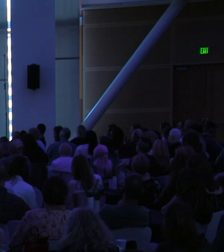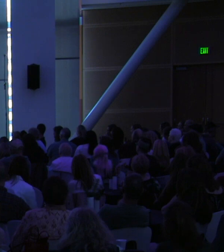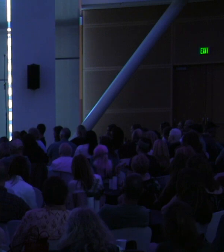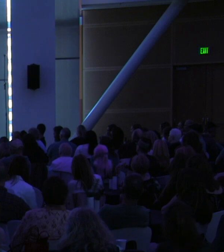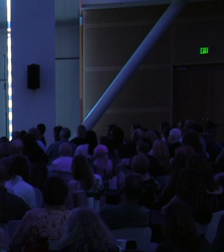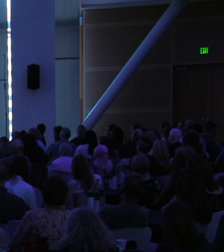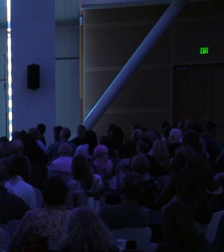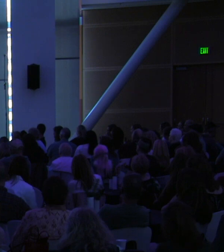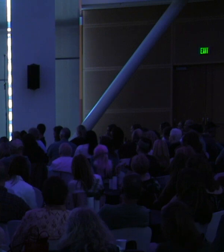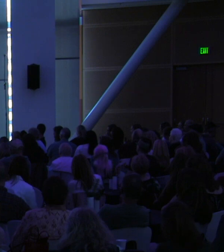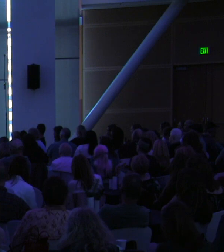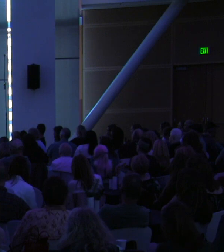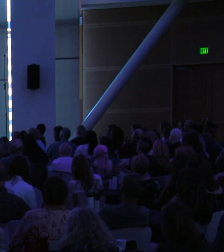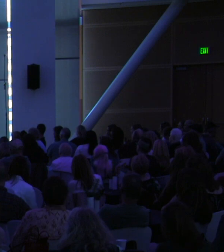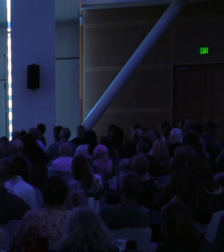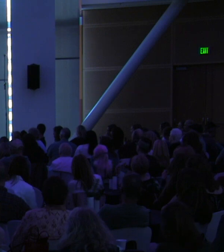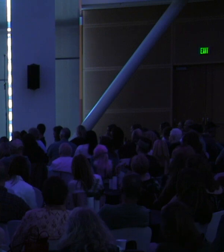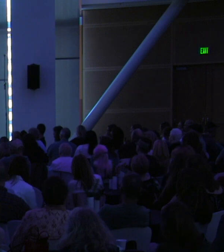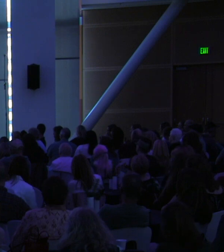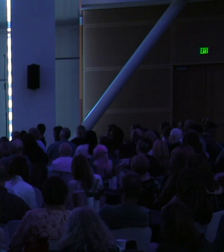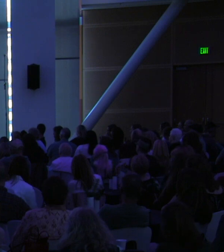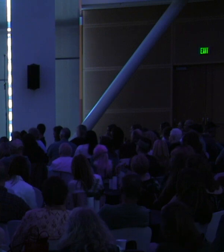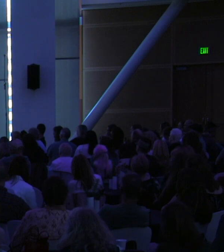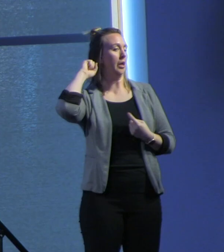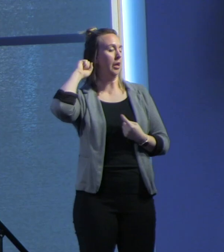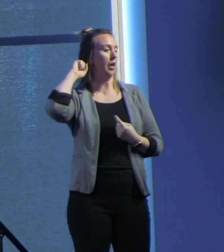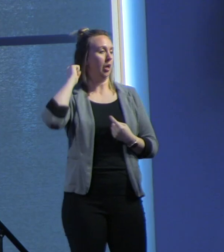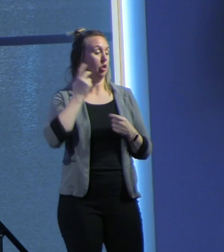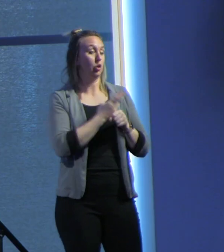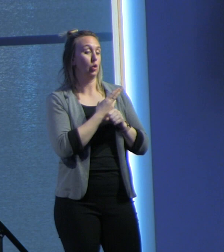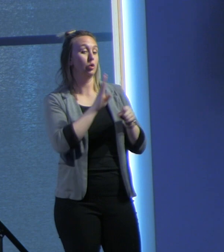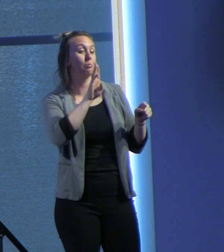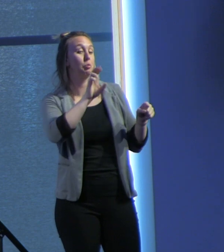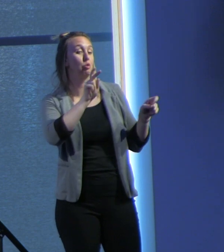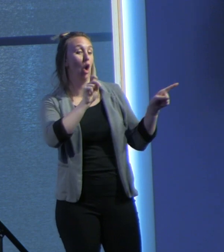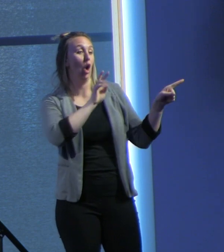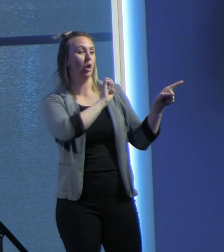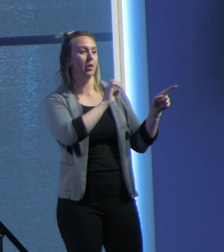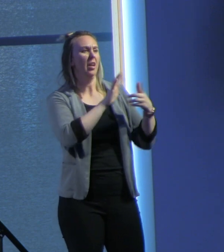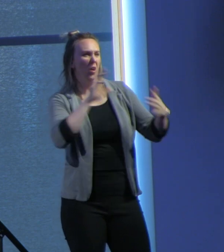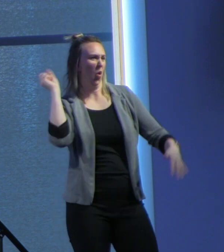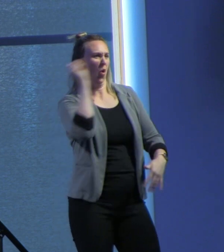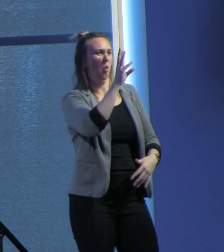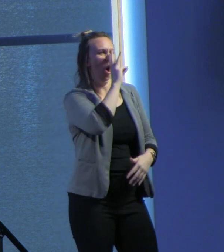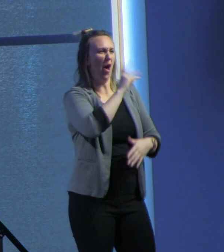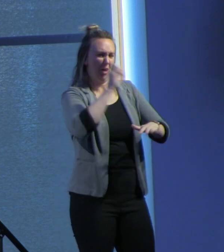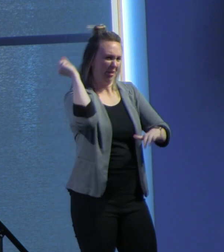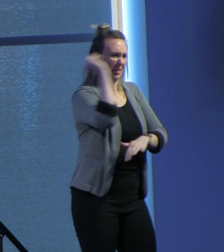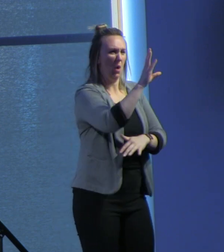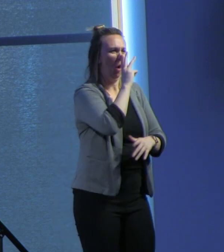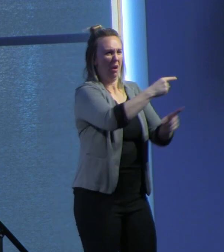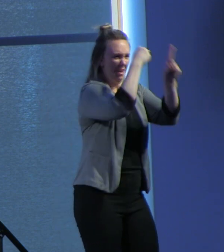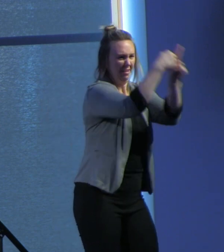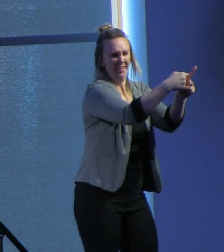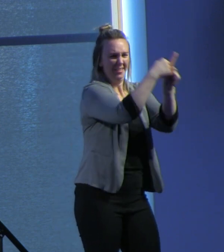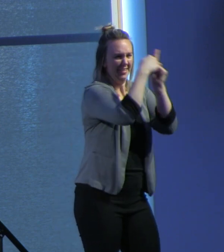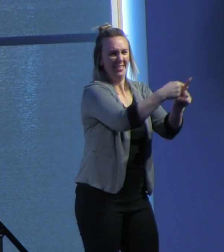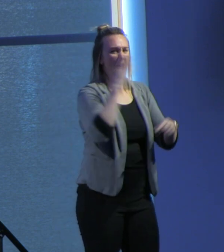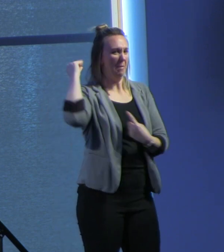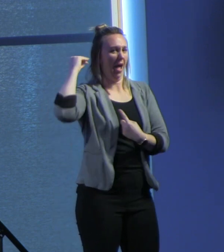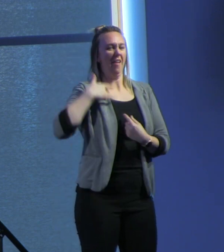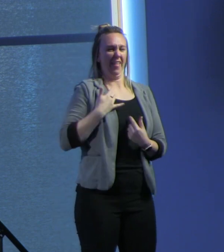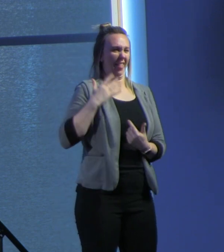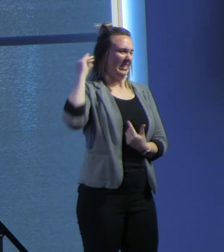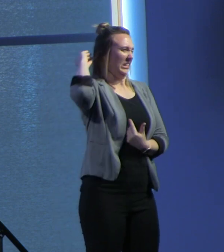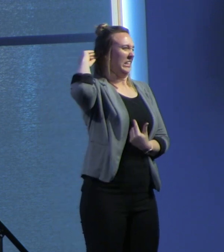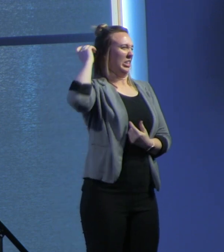gait, and so my voice was saying, to use Brooke's method, hit him with water! Hit him with water! Hit him now!